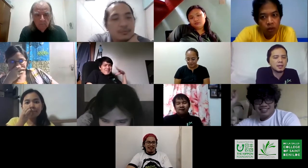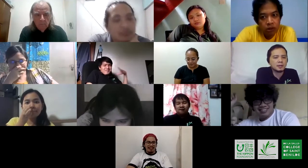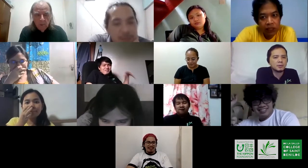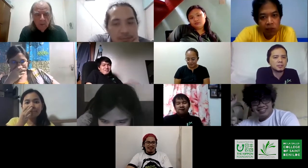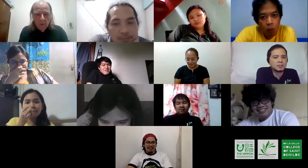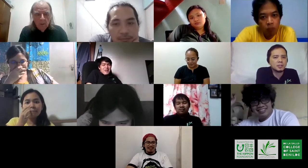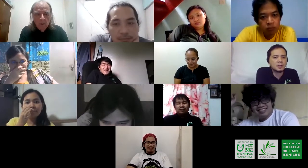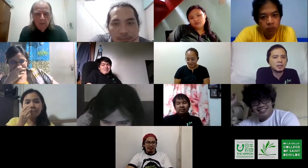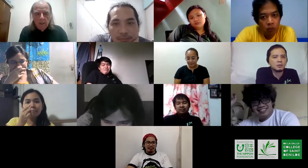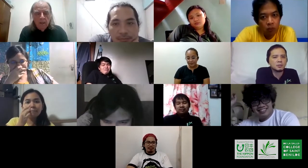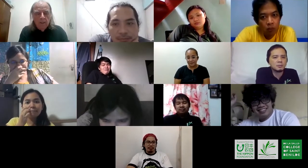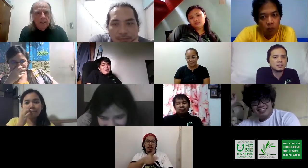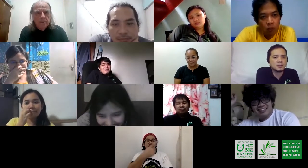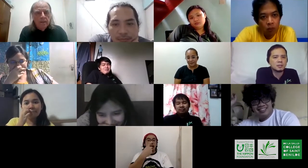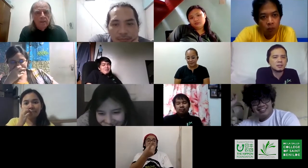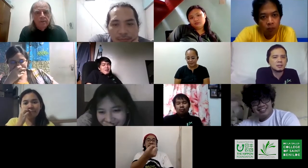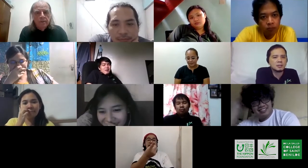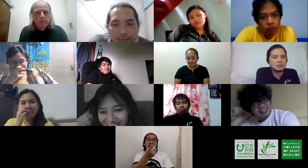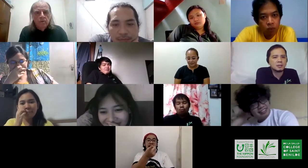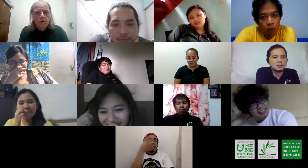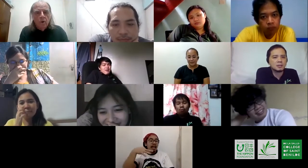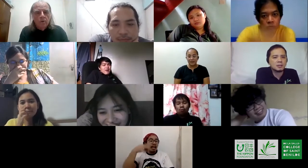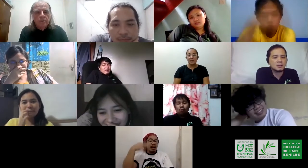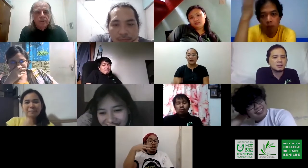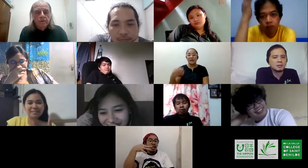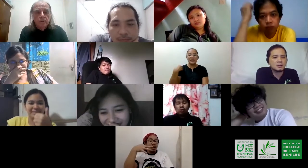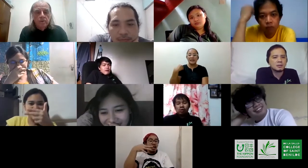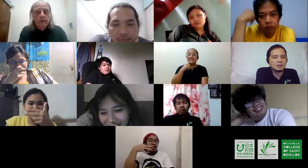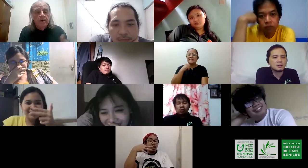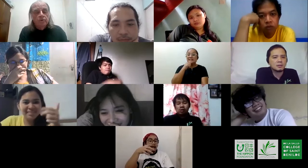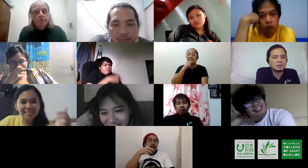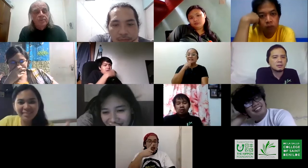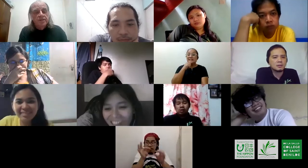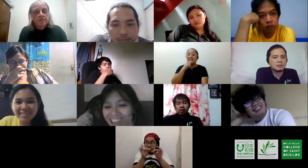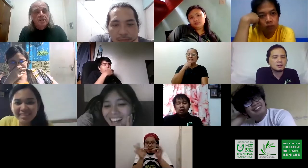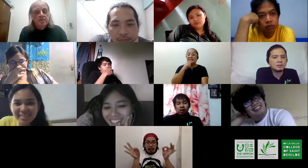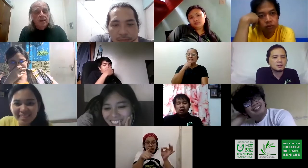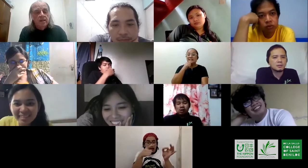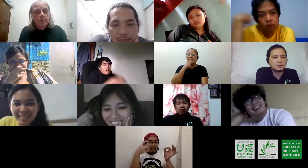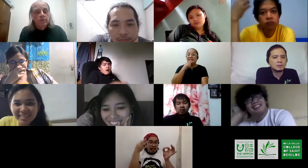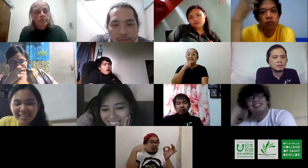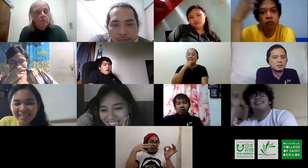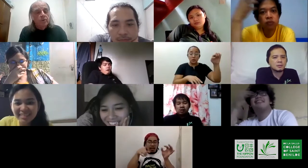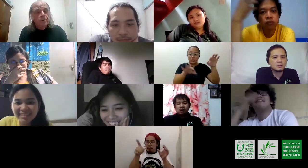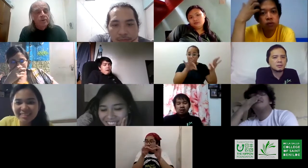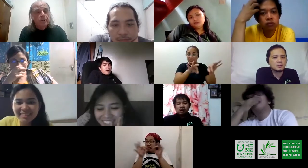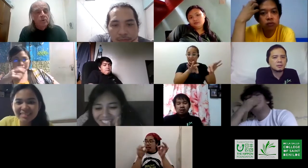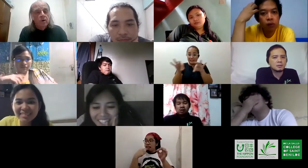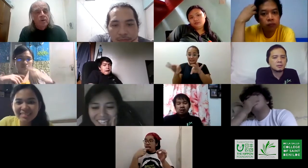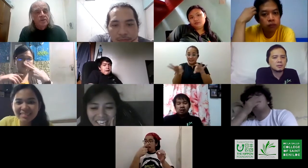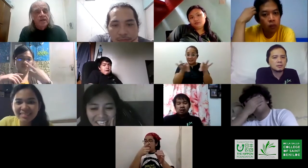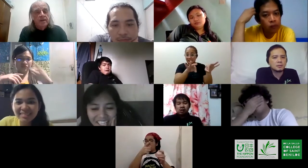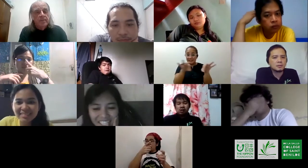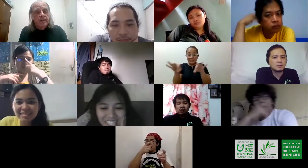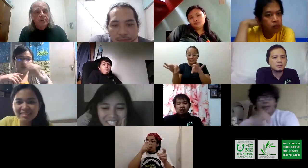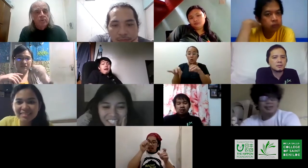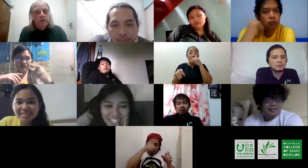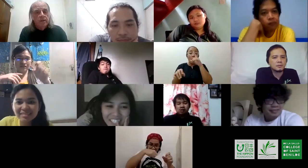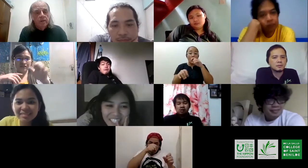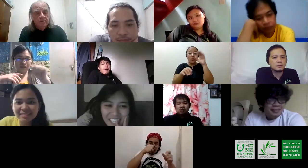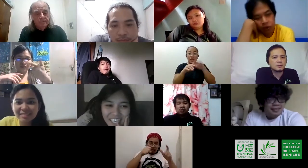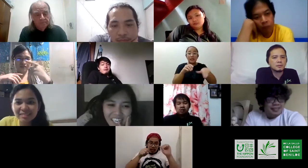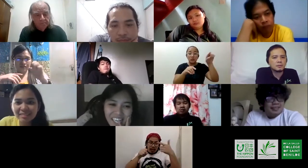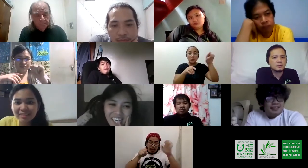sign language. Not younger than you, older than you in Ho Chi Minh City Sign Language, older than you or the same age